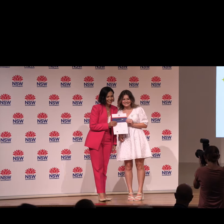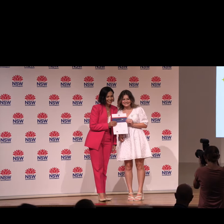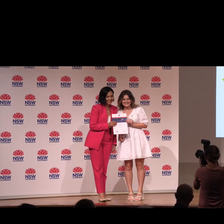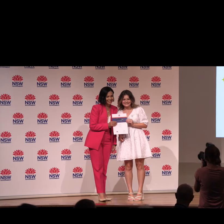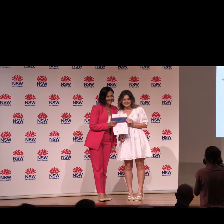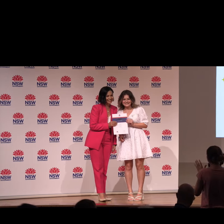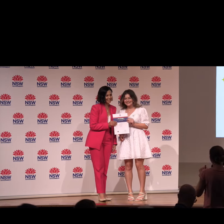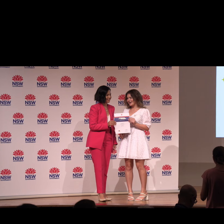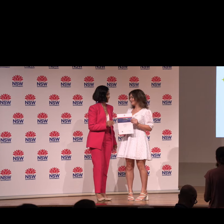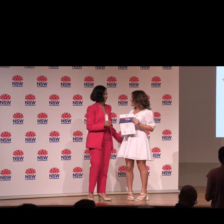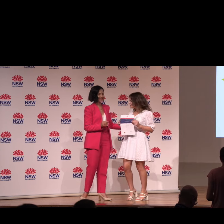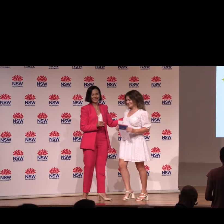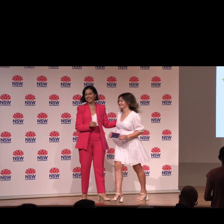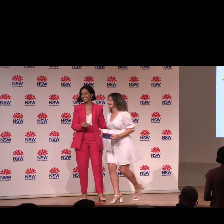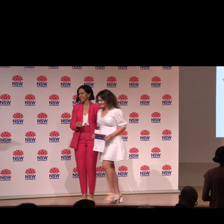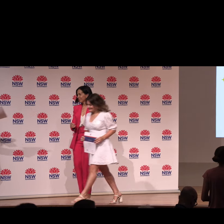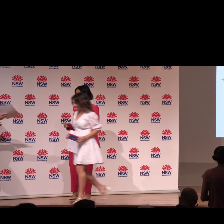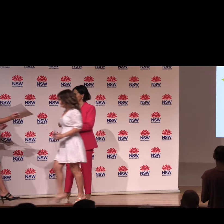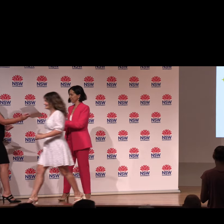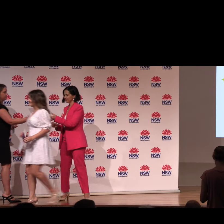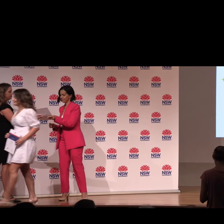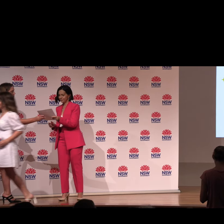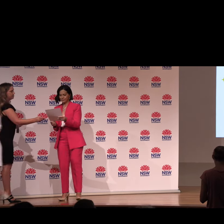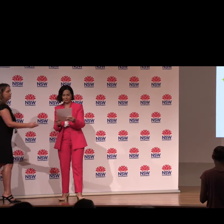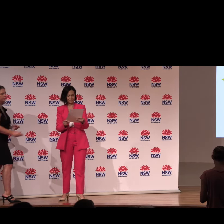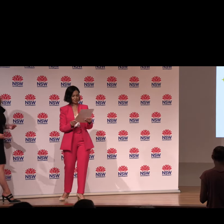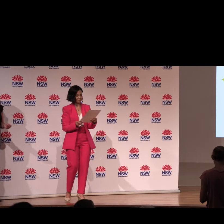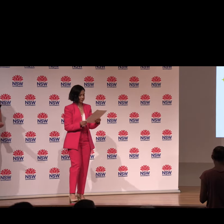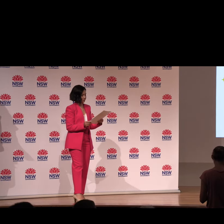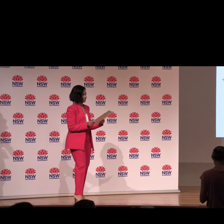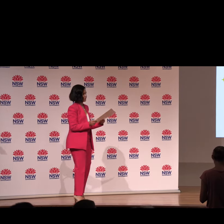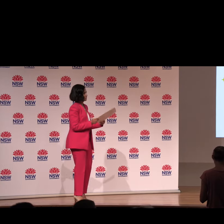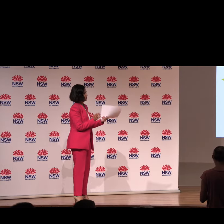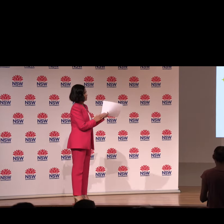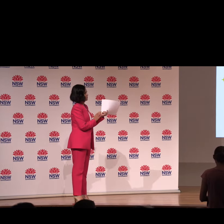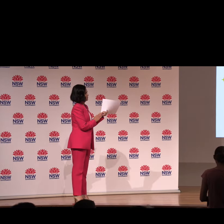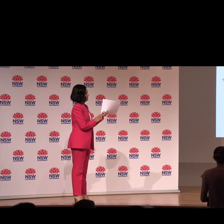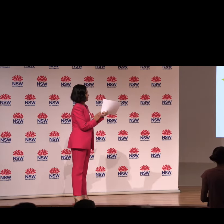In chemistry, Jason Fan, James Roos Agricultural High School.